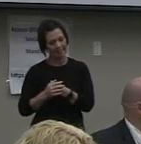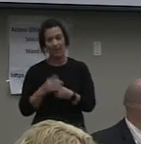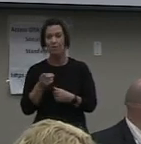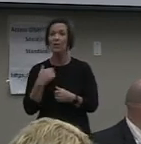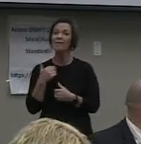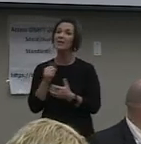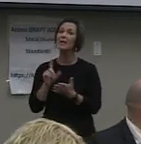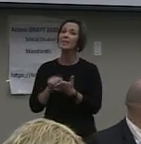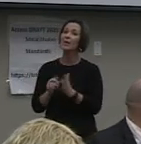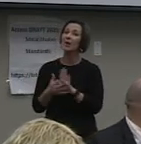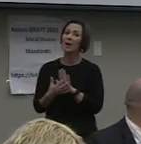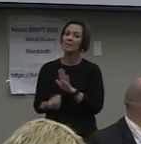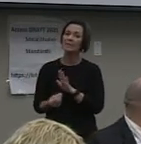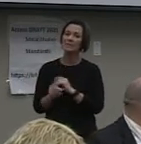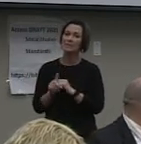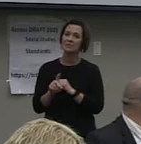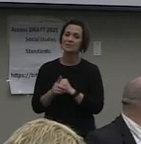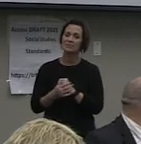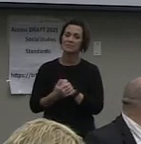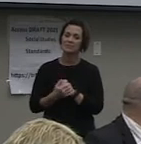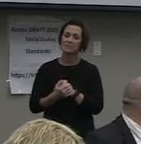copies of that?